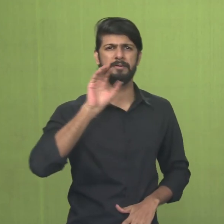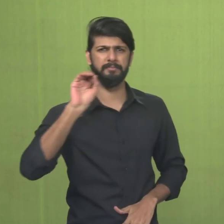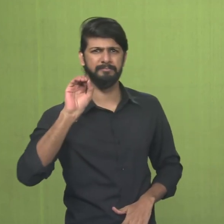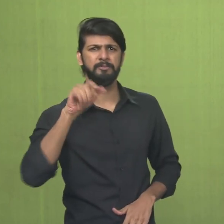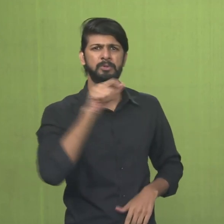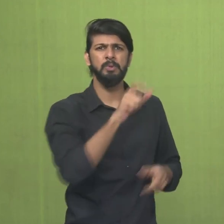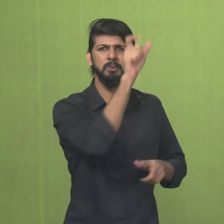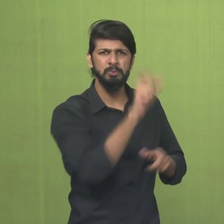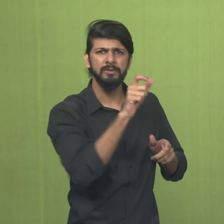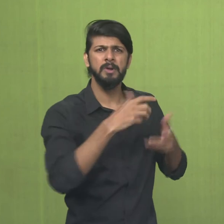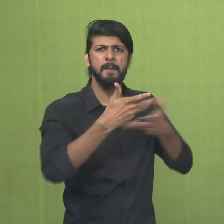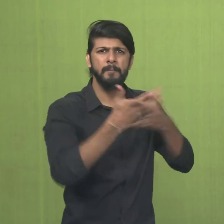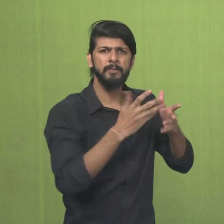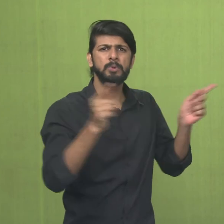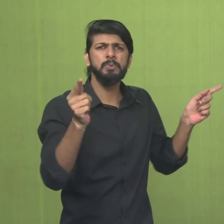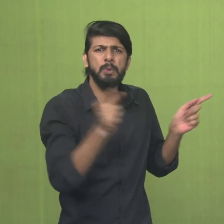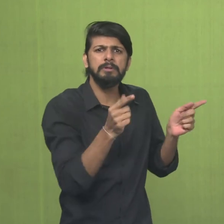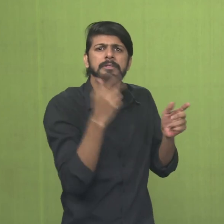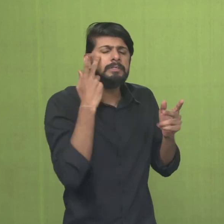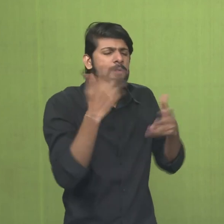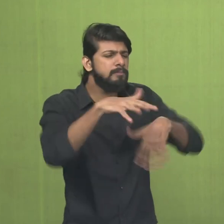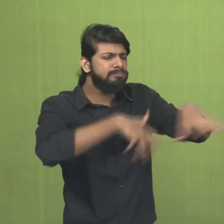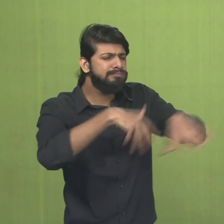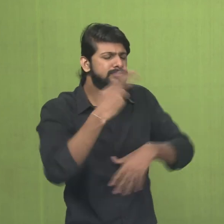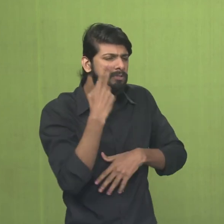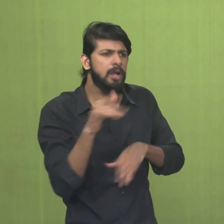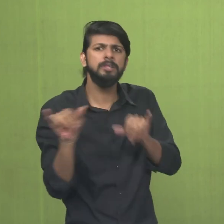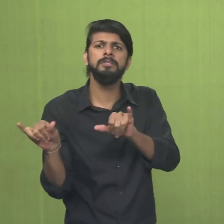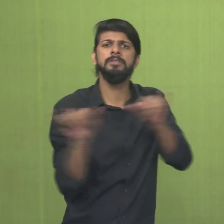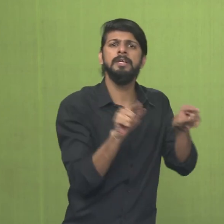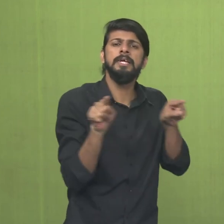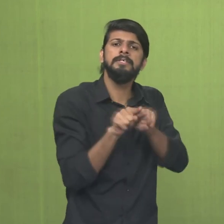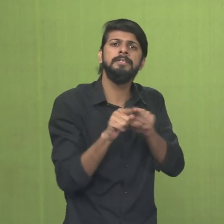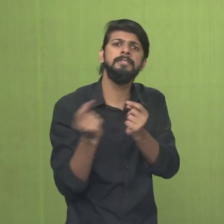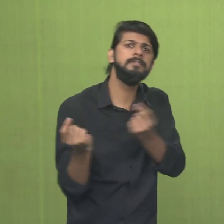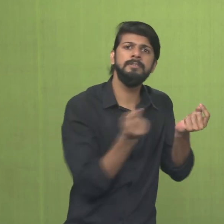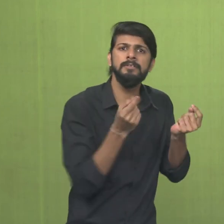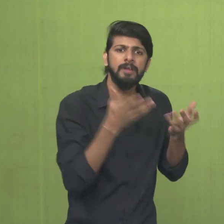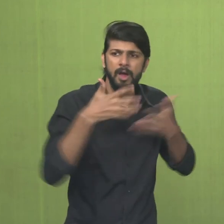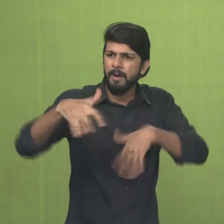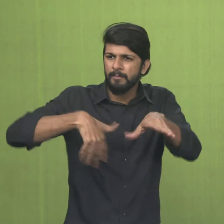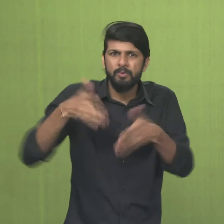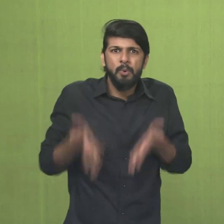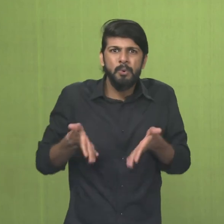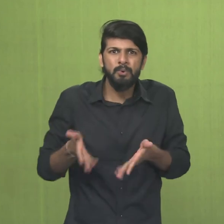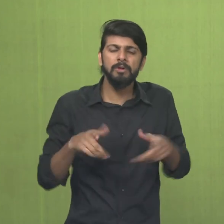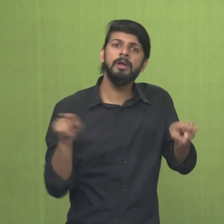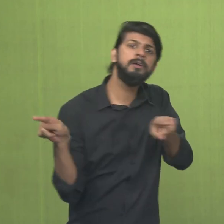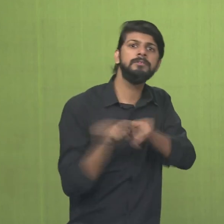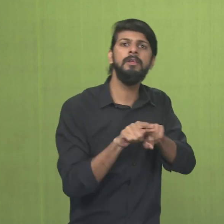And you would see that the markets in India in 1850 are very similar to the markets of today.